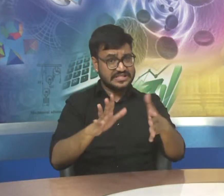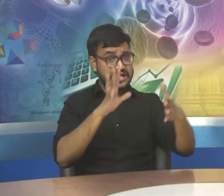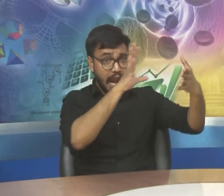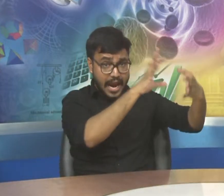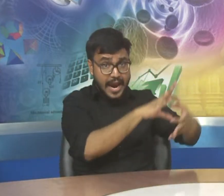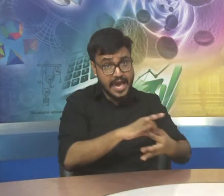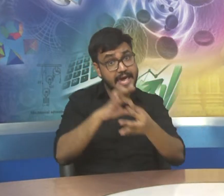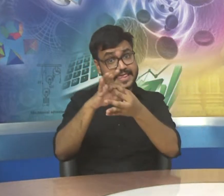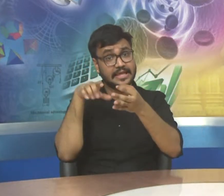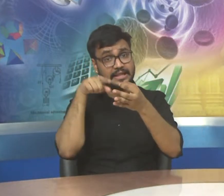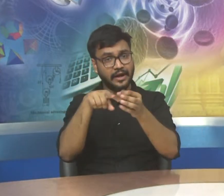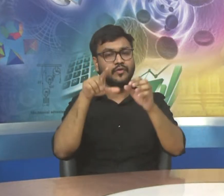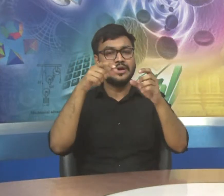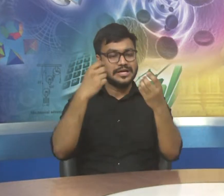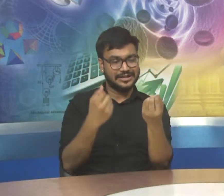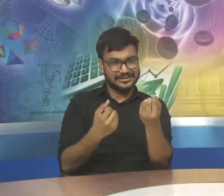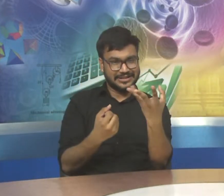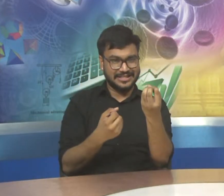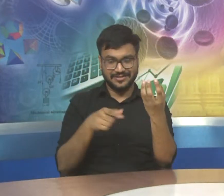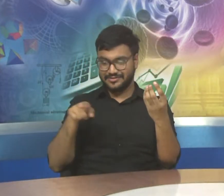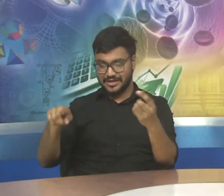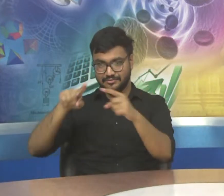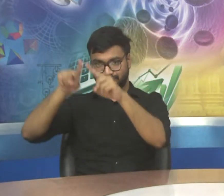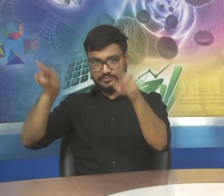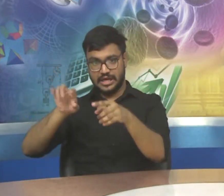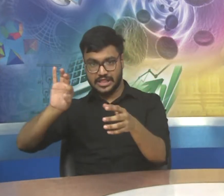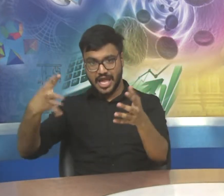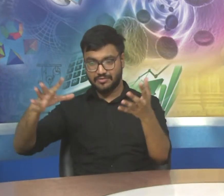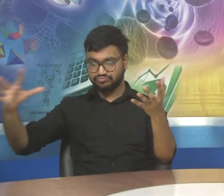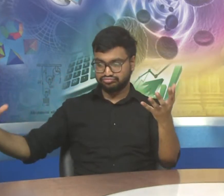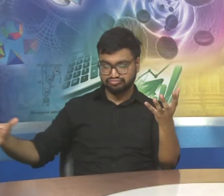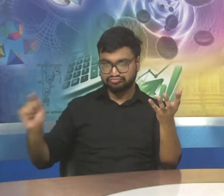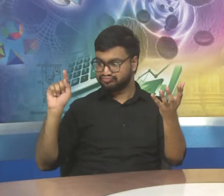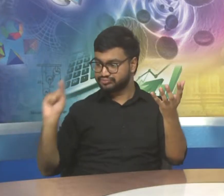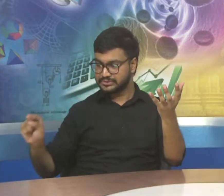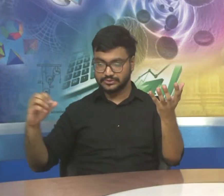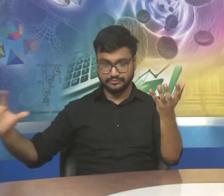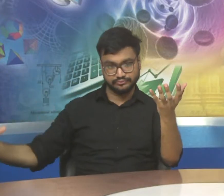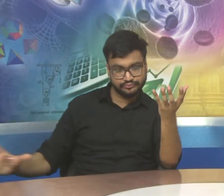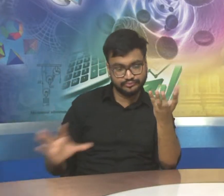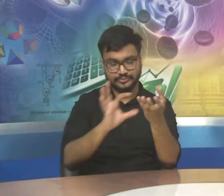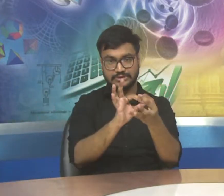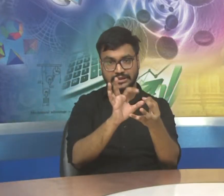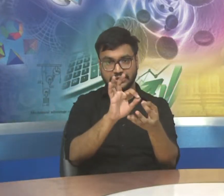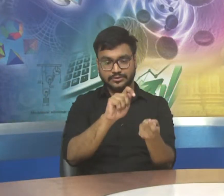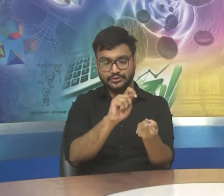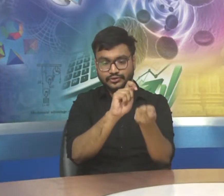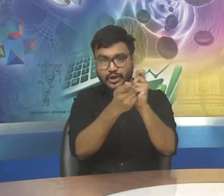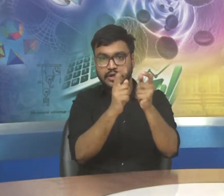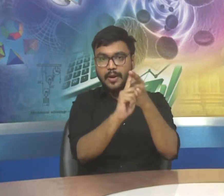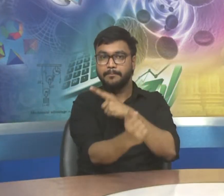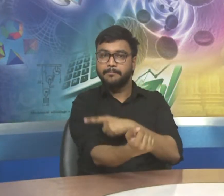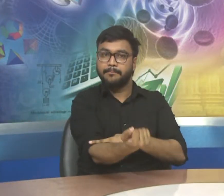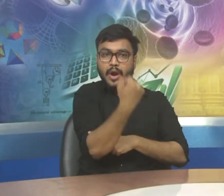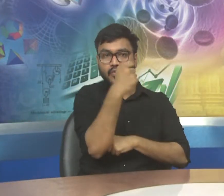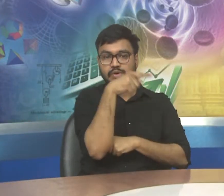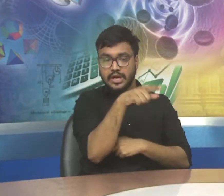For example, there is a visual explanation of that example,